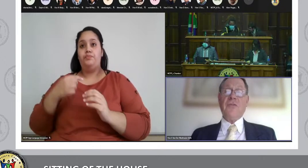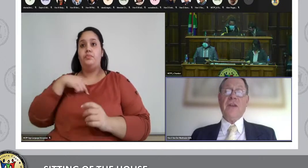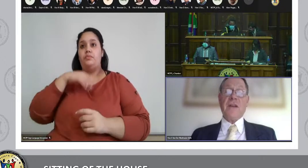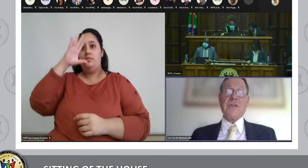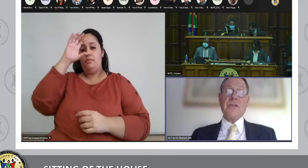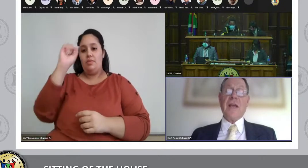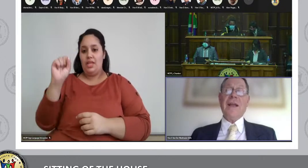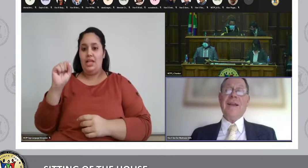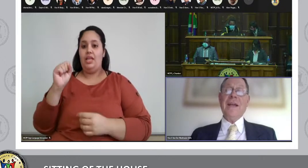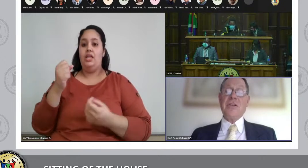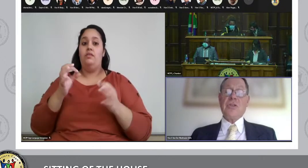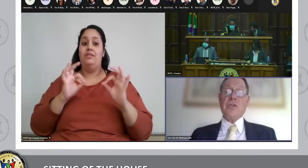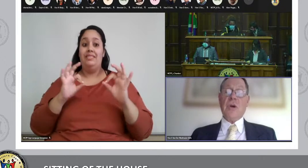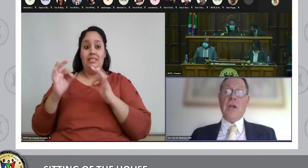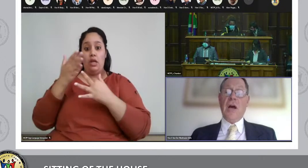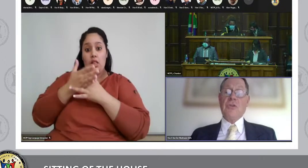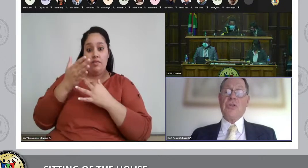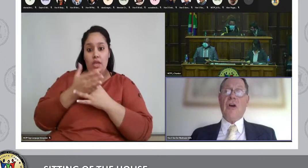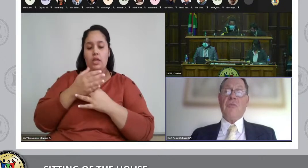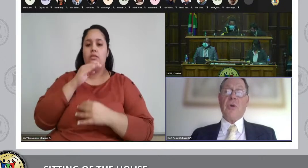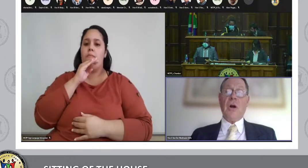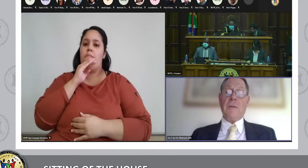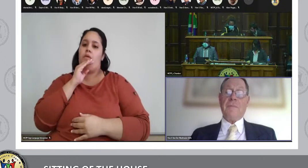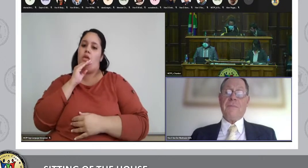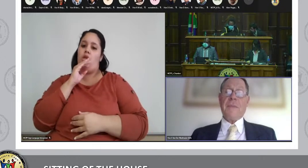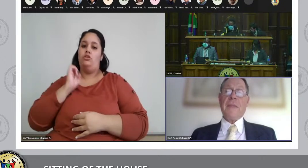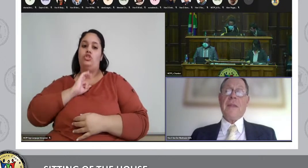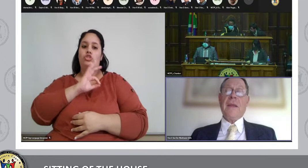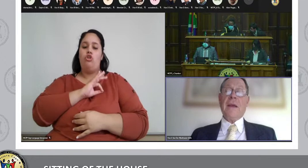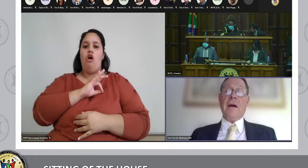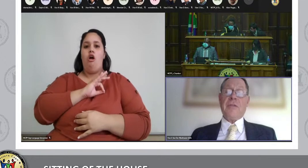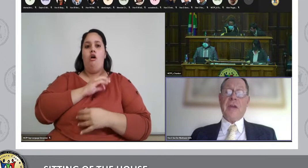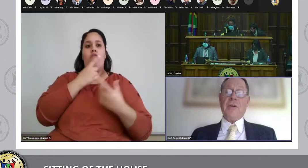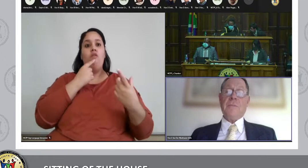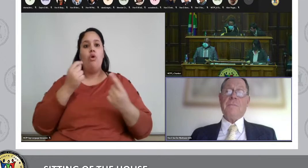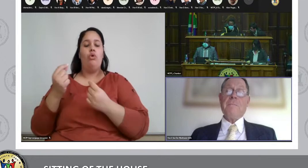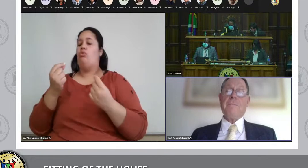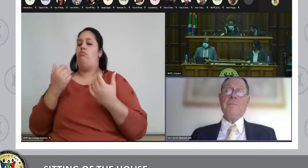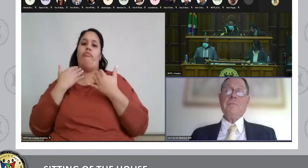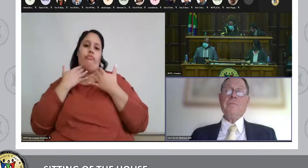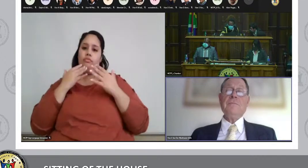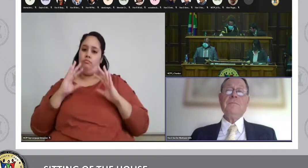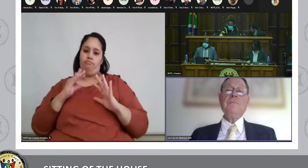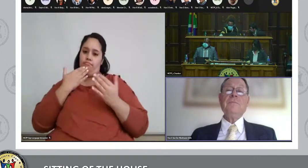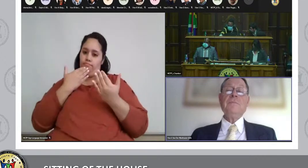of interference leads to a low staff morale. I thank you.